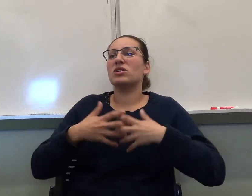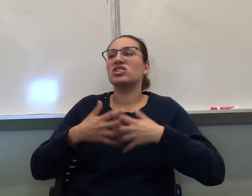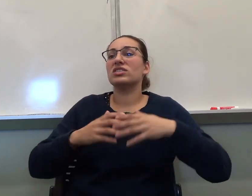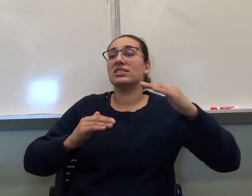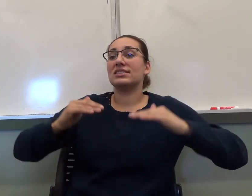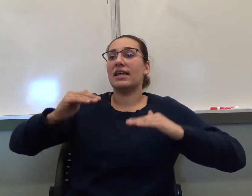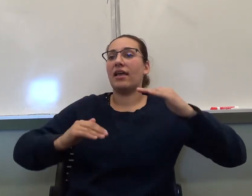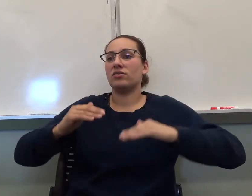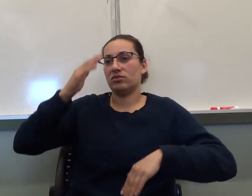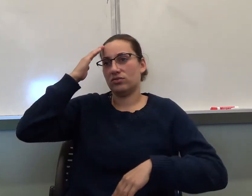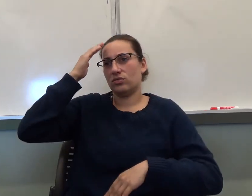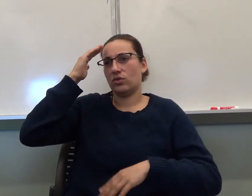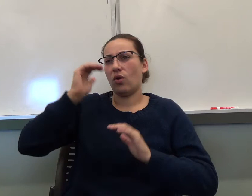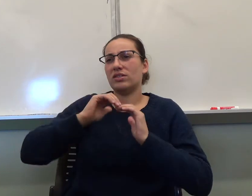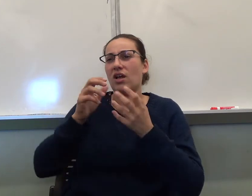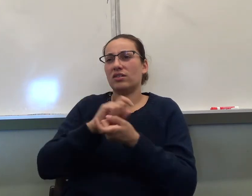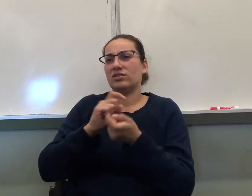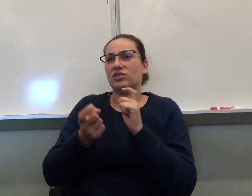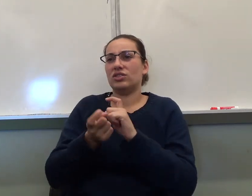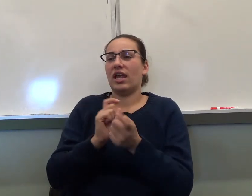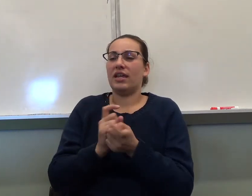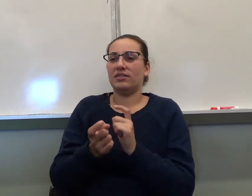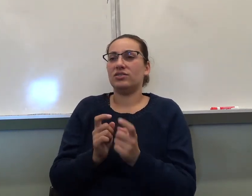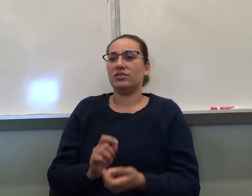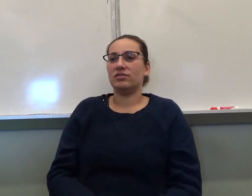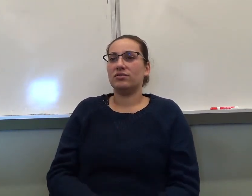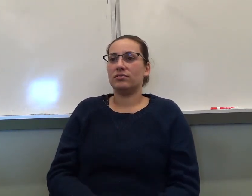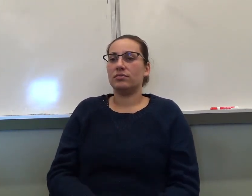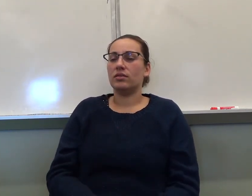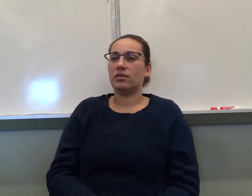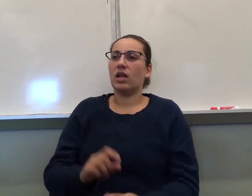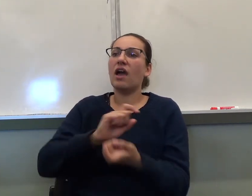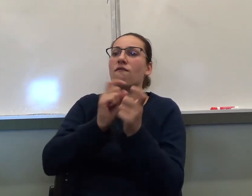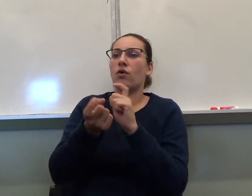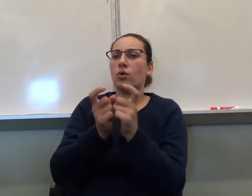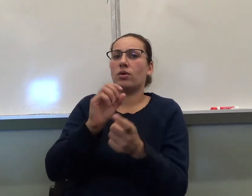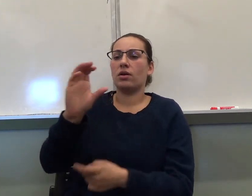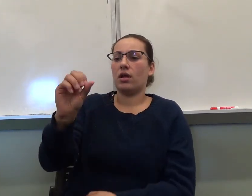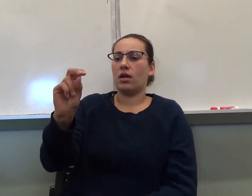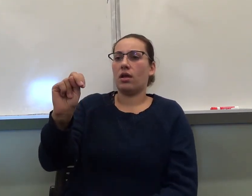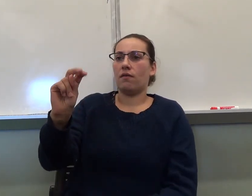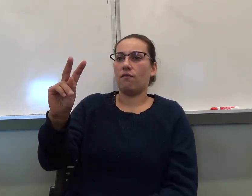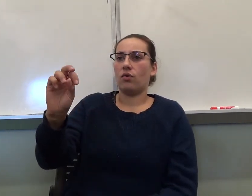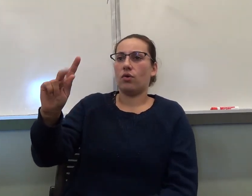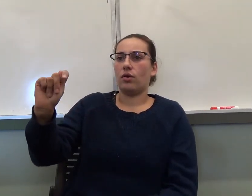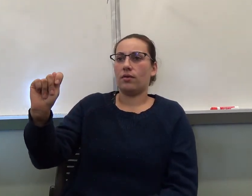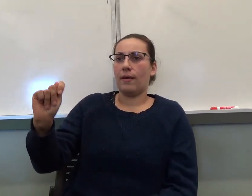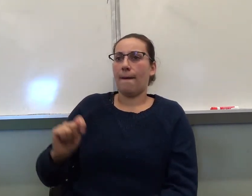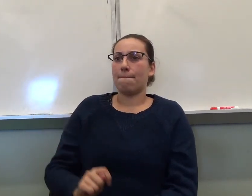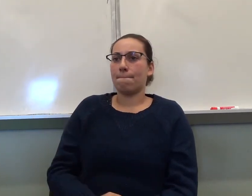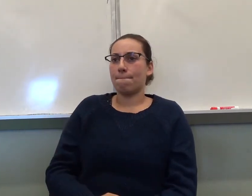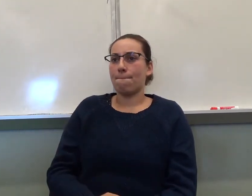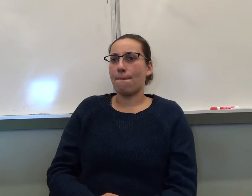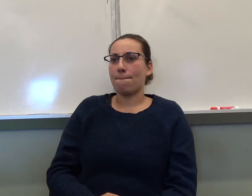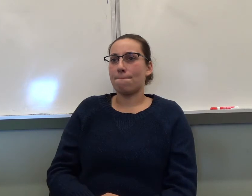We'll get that not tomorrow, but the next day. next, okay. Yep. Okay. Okay, here's the homework problems. We're in